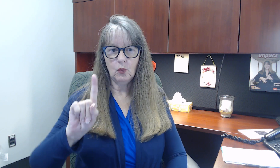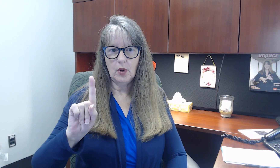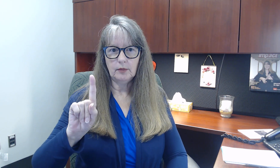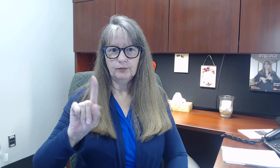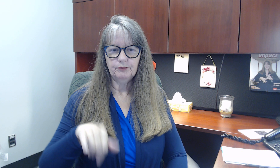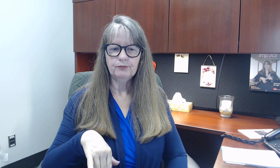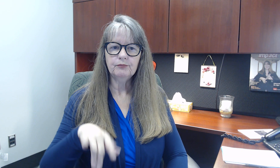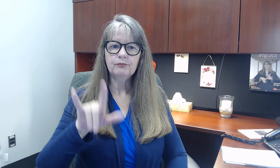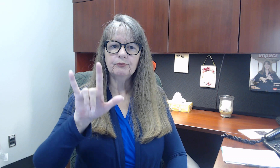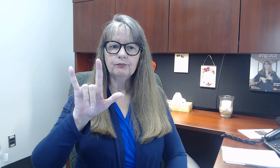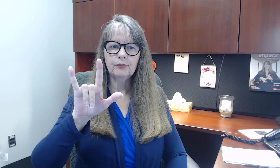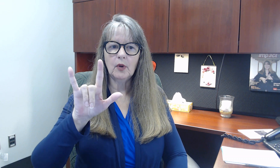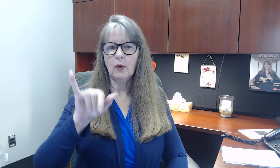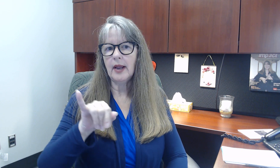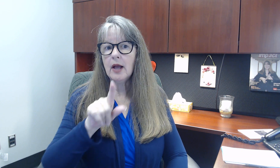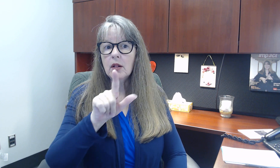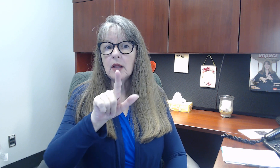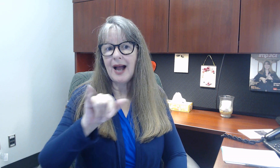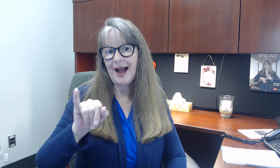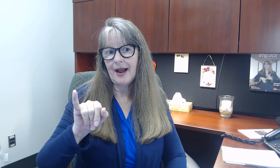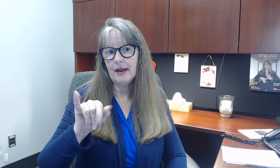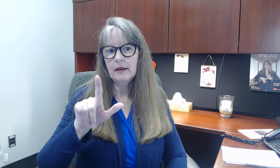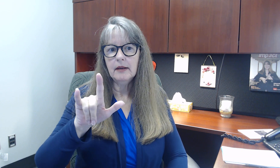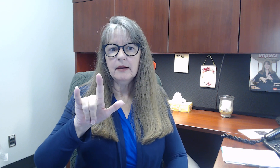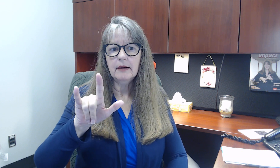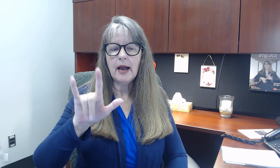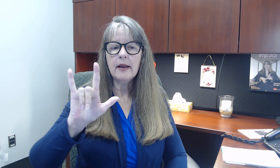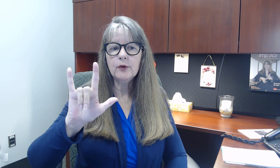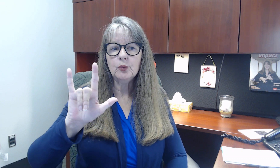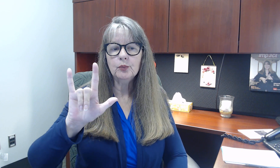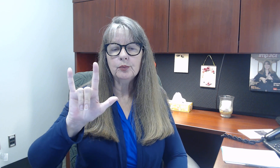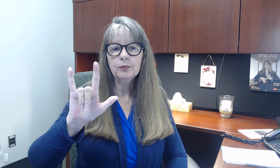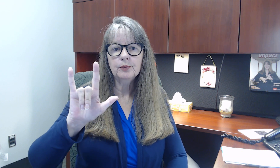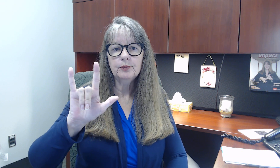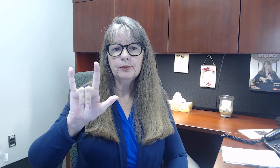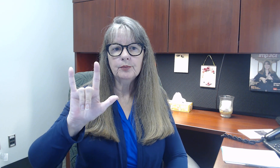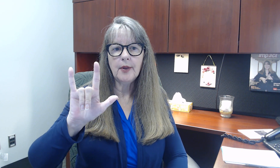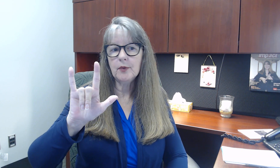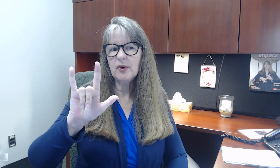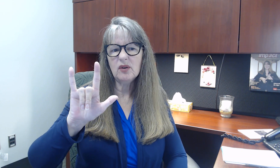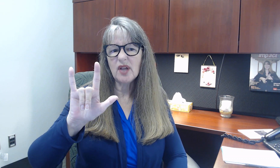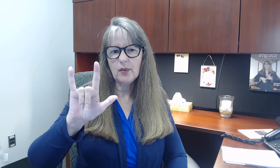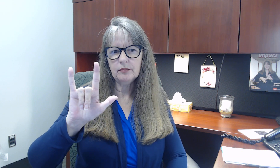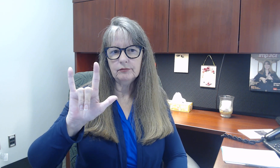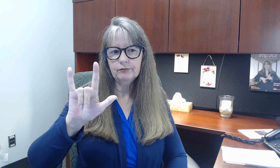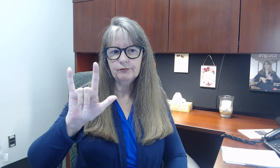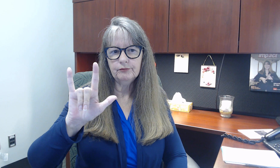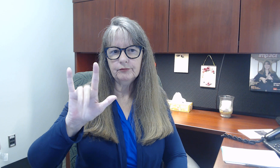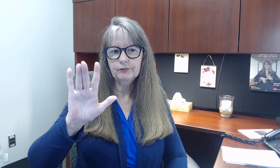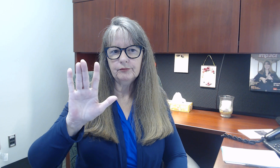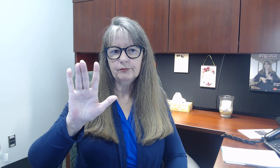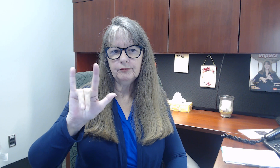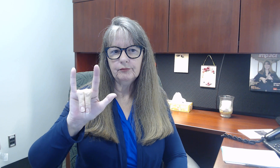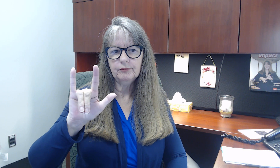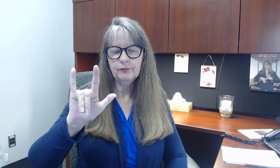L1 or L-I. I love you. Everyone knows that one. I love